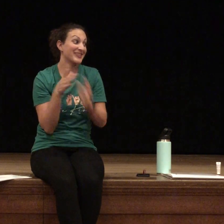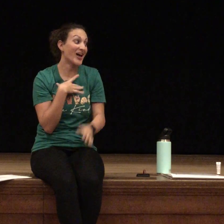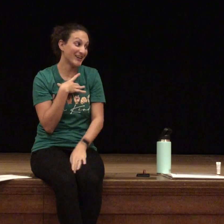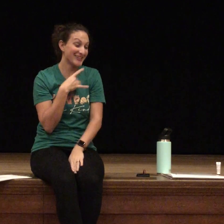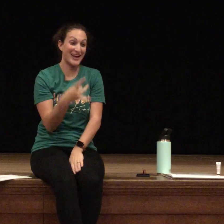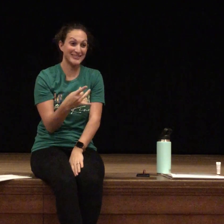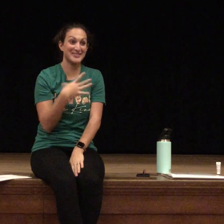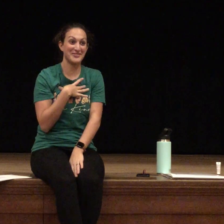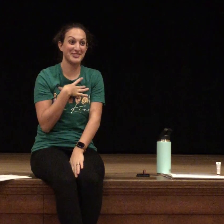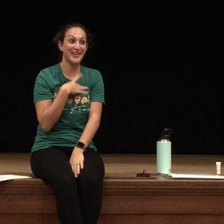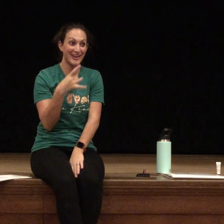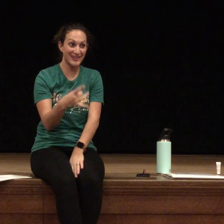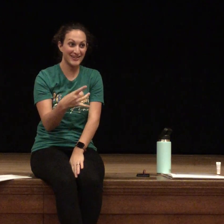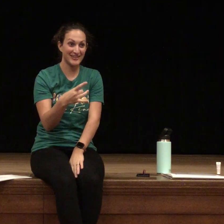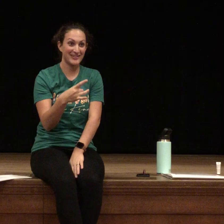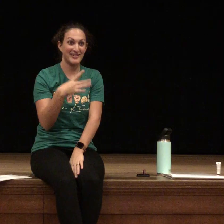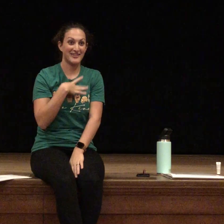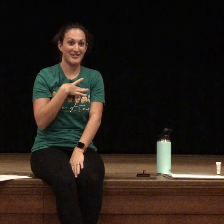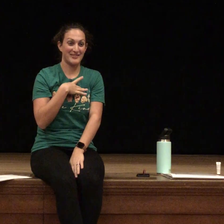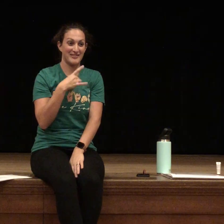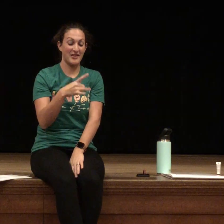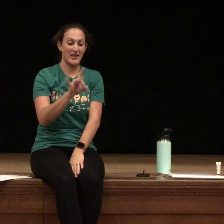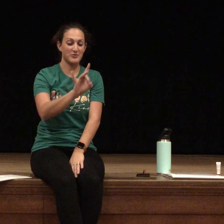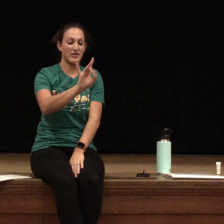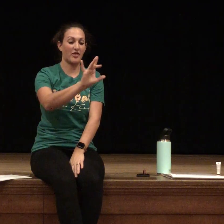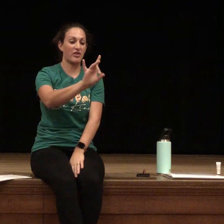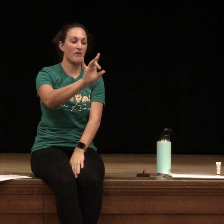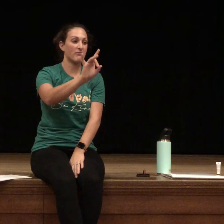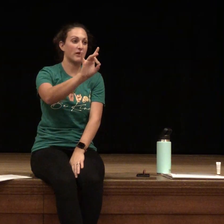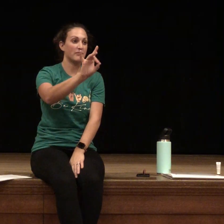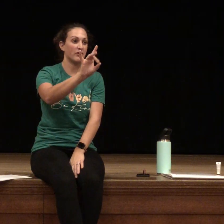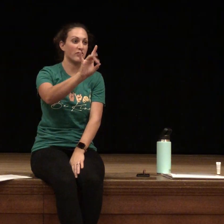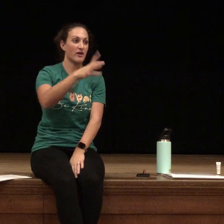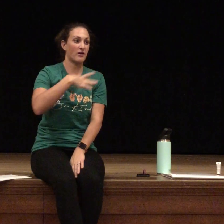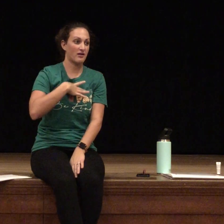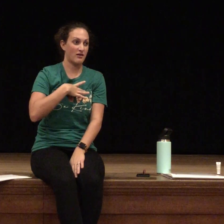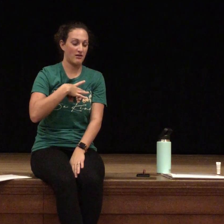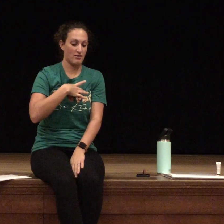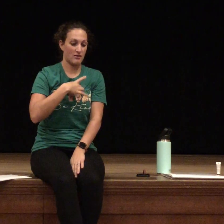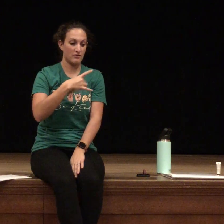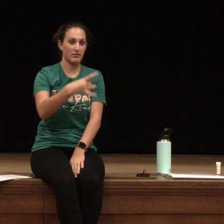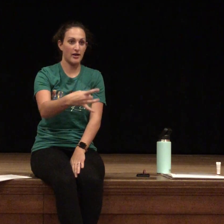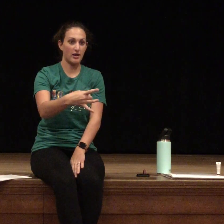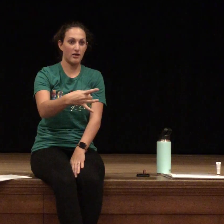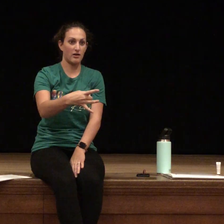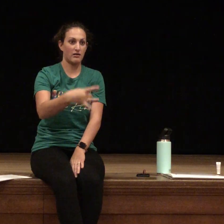Like, yes, so there's like, and that's with that thumb and middle finger. Like.